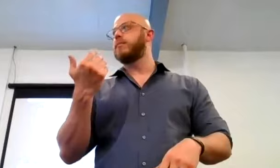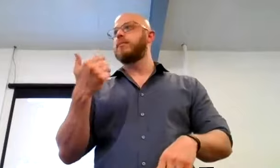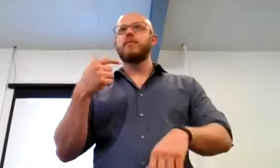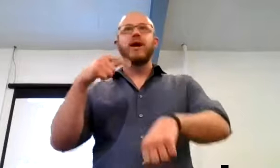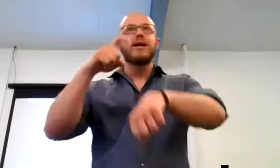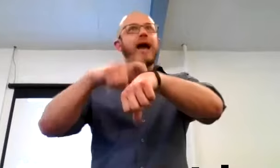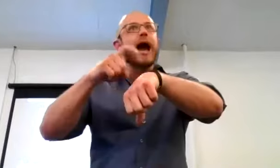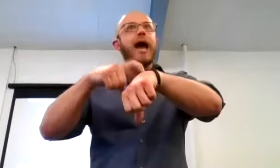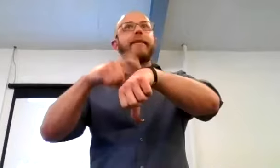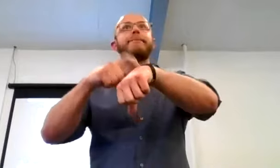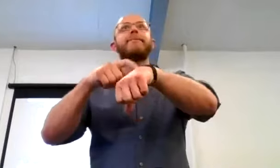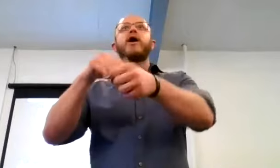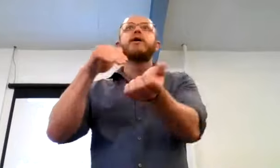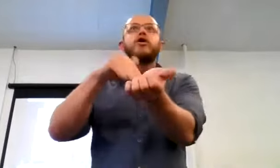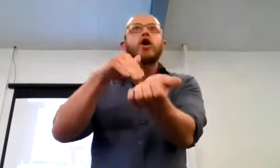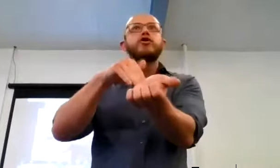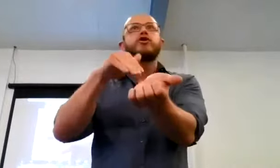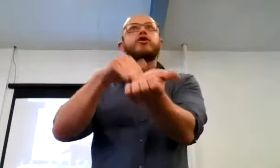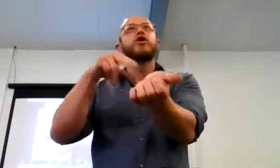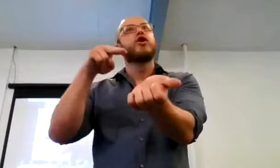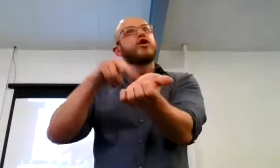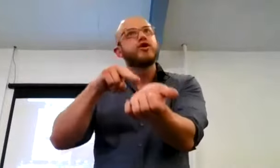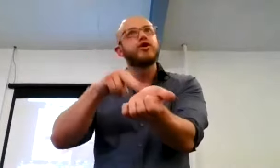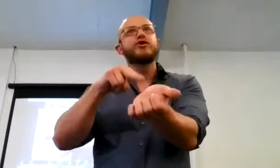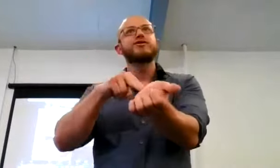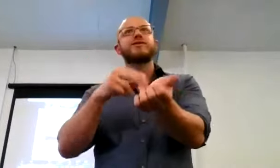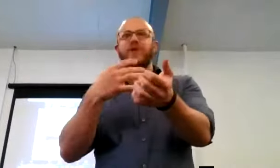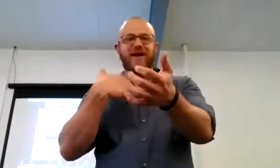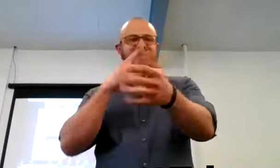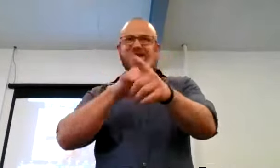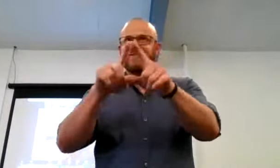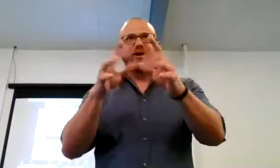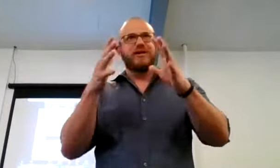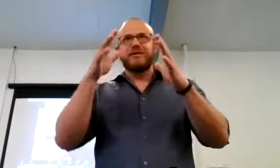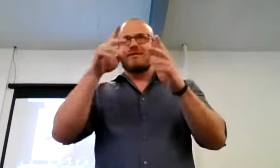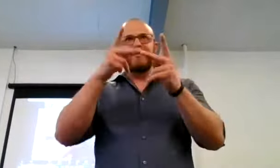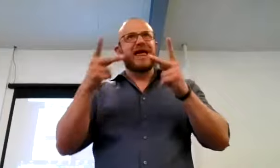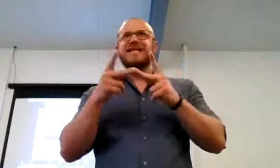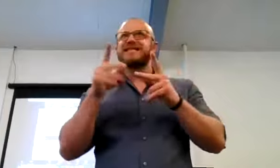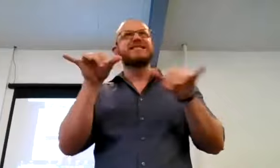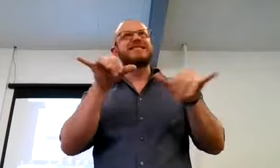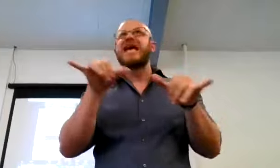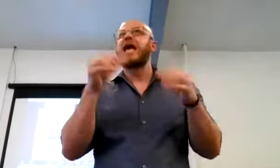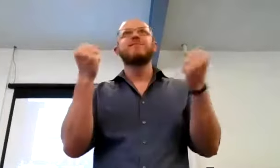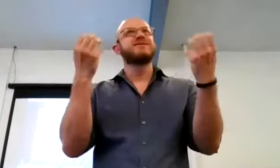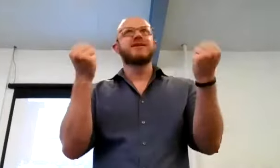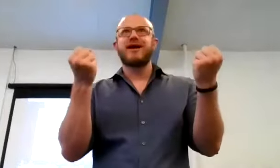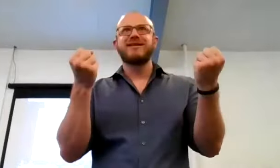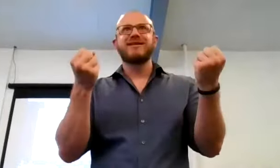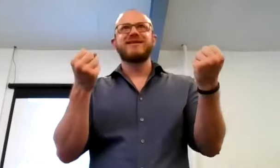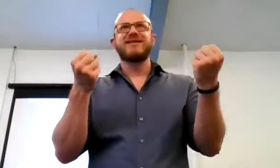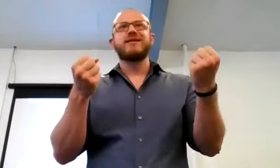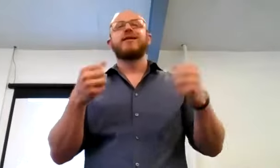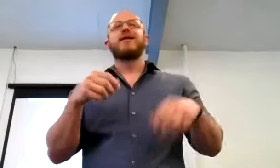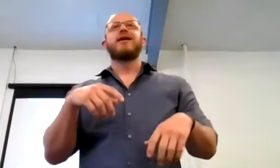the chest, time, doctor, nurse, you see, it just depends on the place that you may set it up when it comes